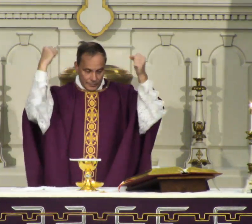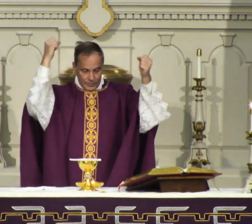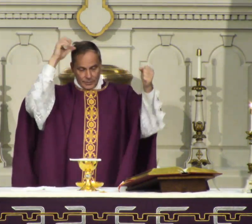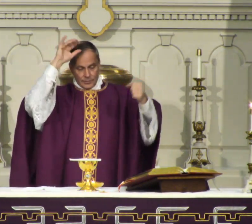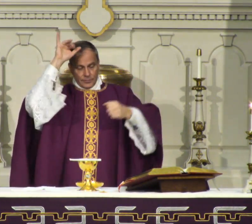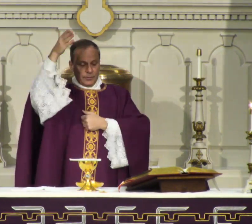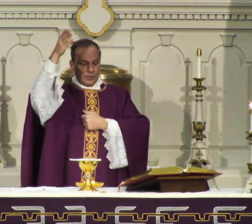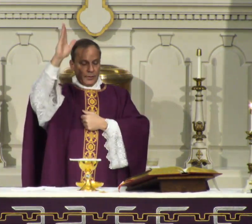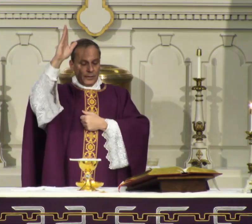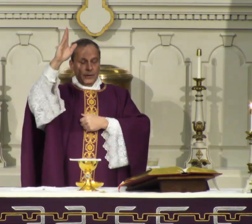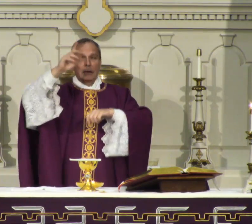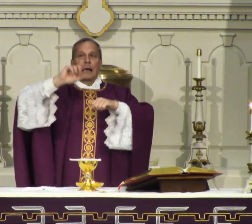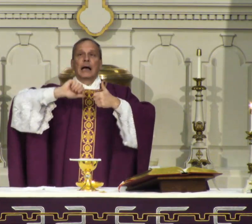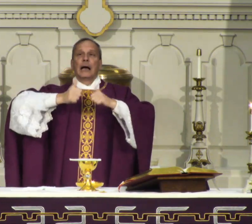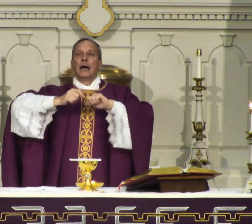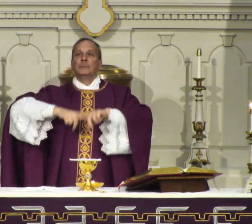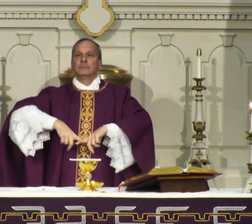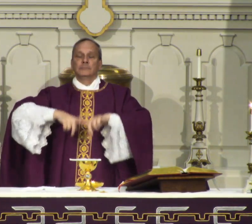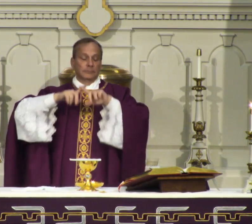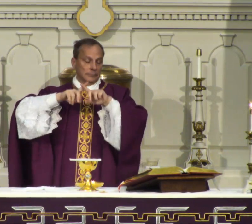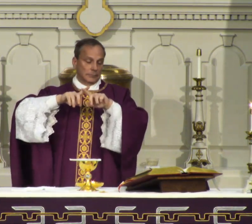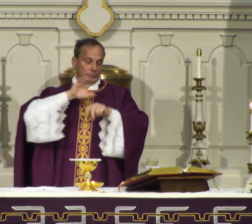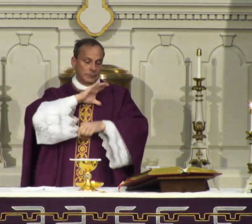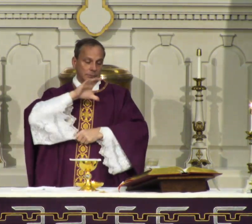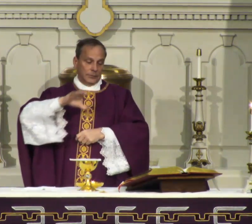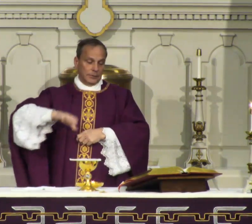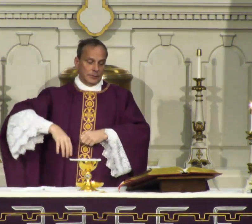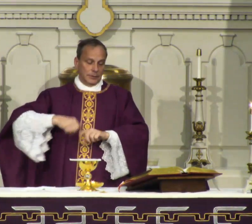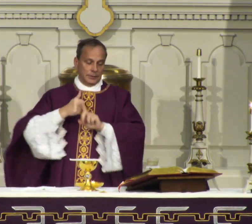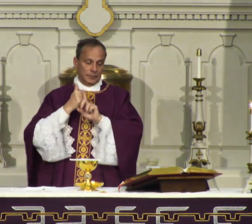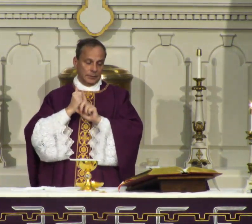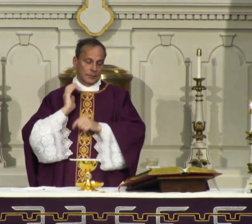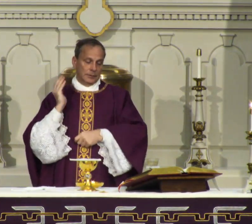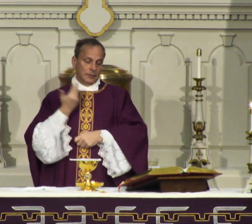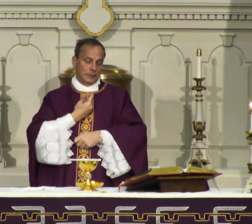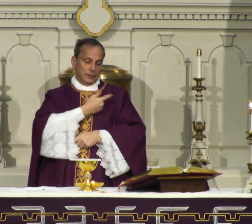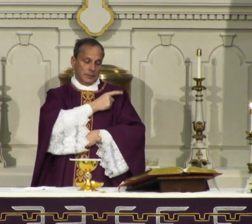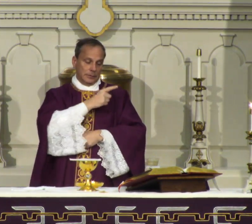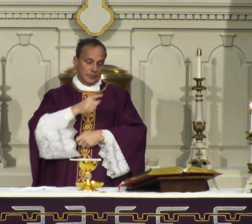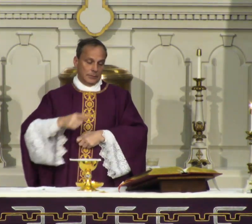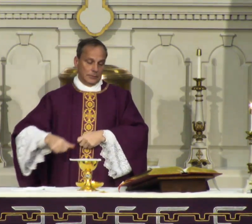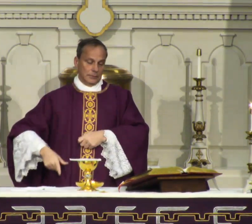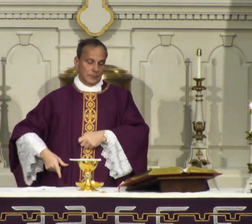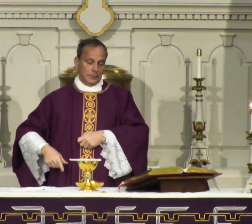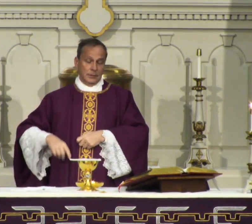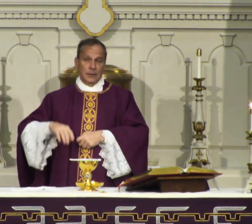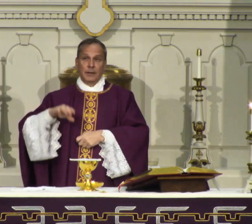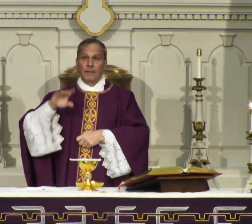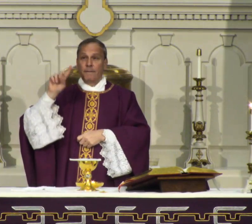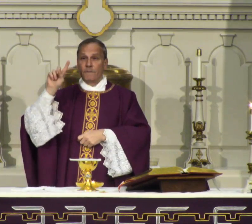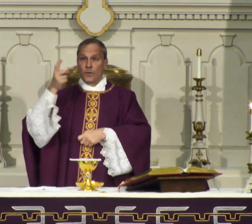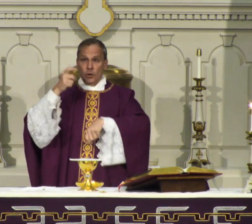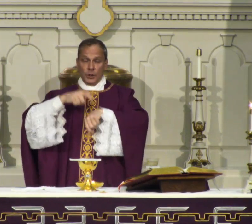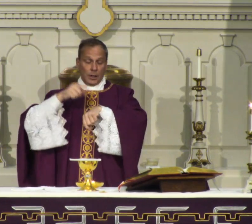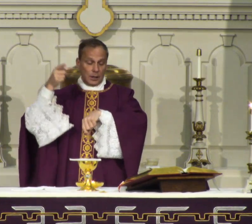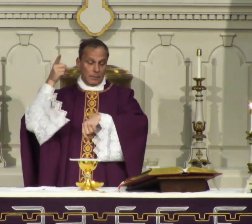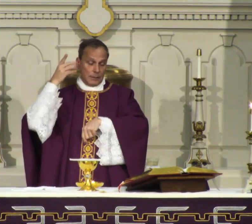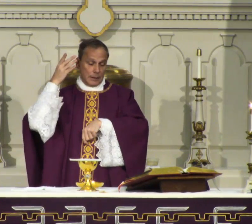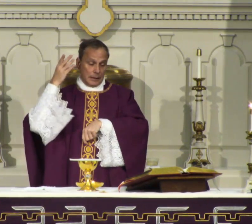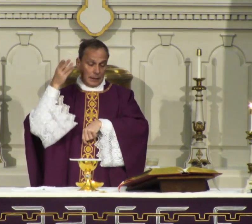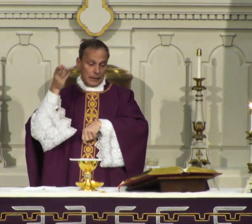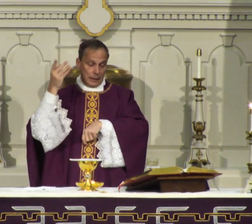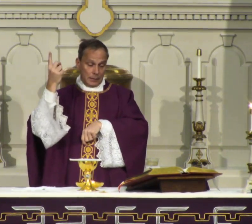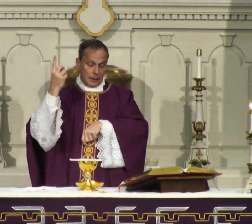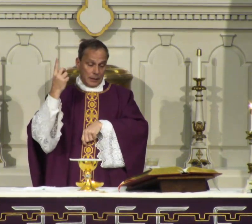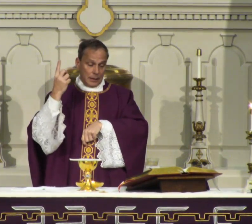thanks. Lord, Holy Father, Almighty and Eternal God, through Christ our Lord.